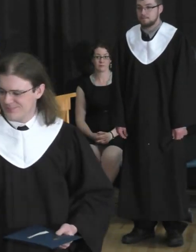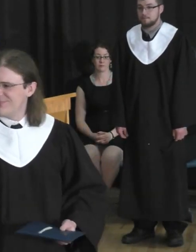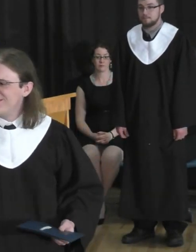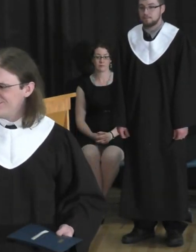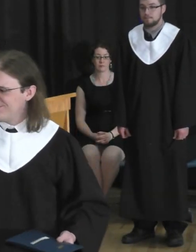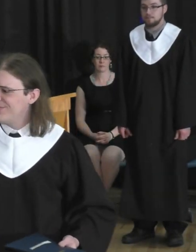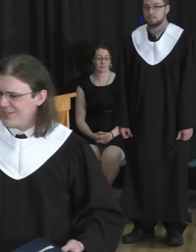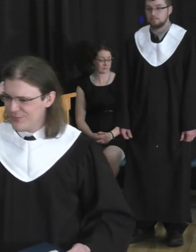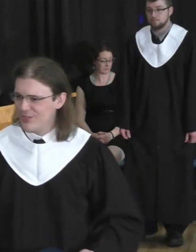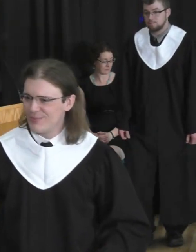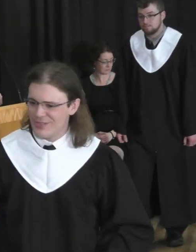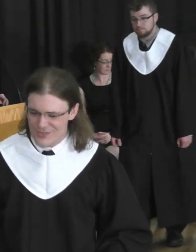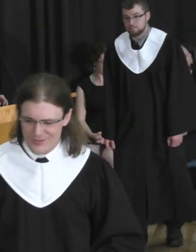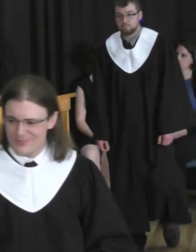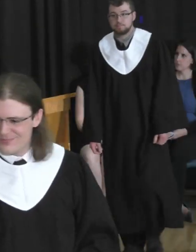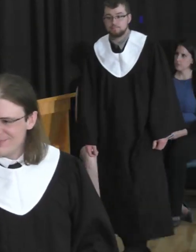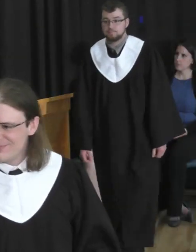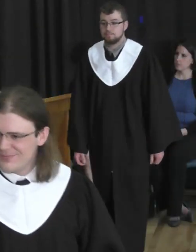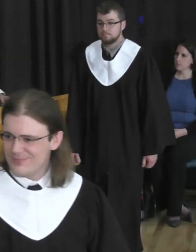Justin Levy.